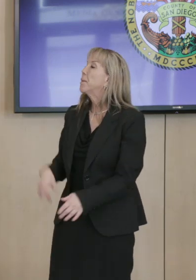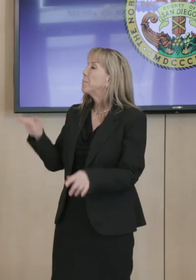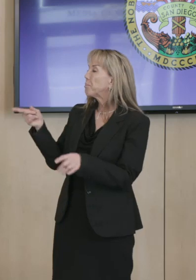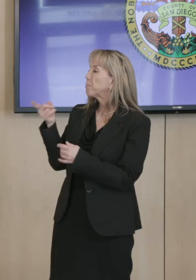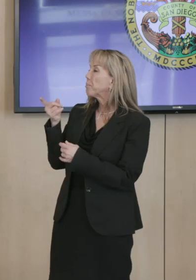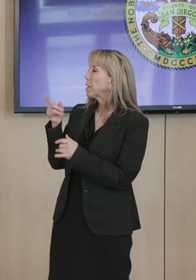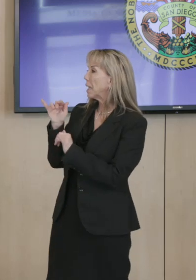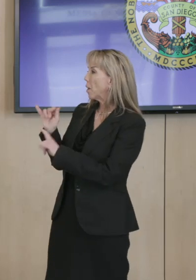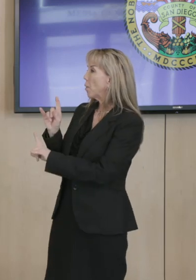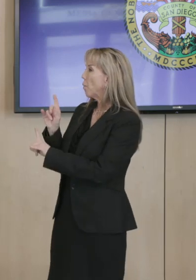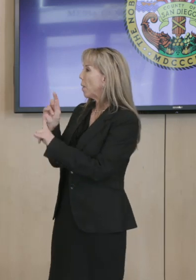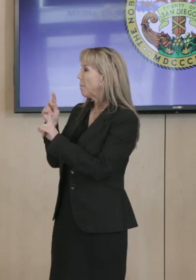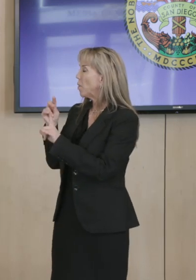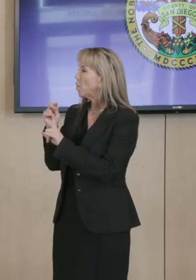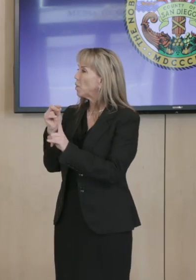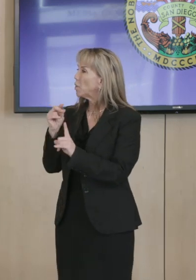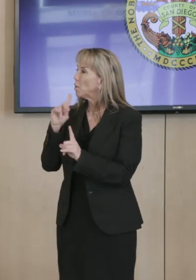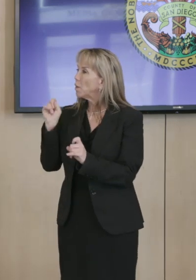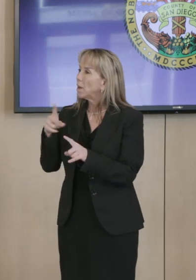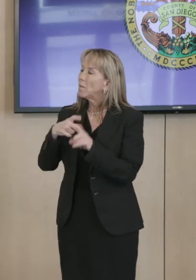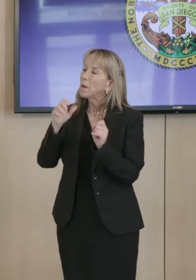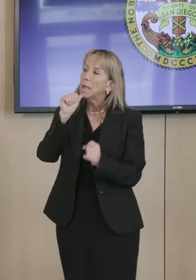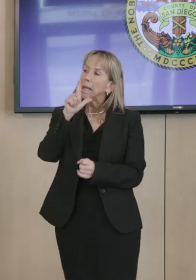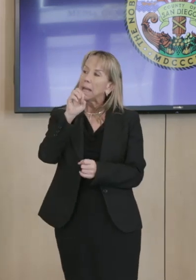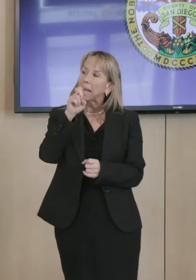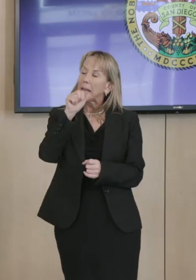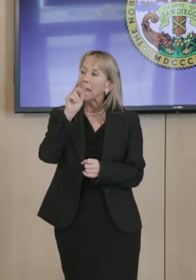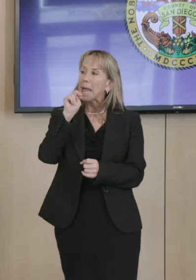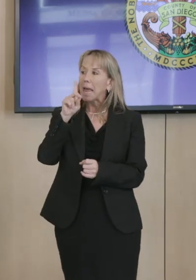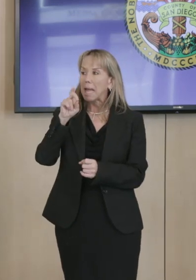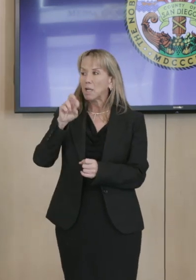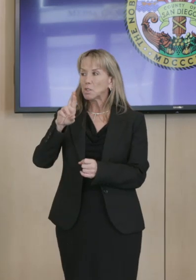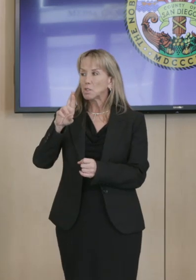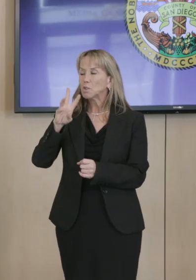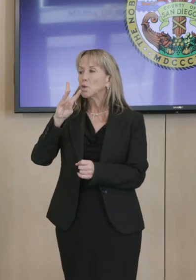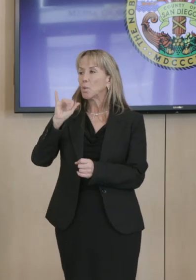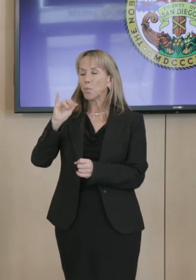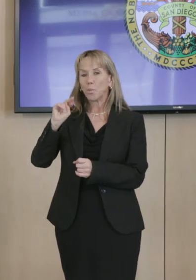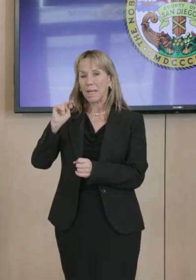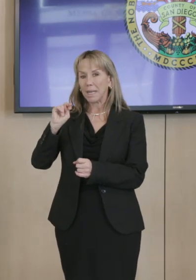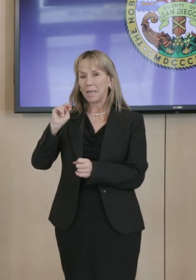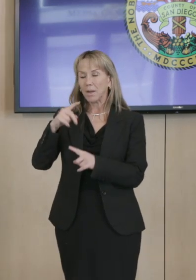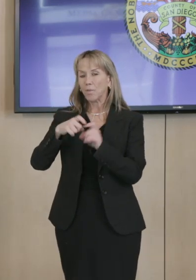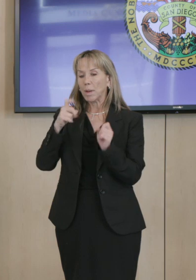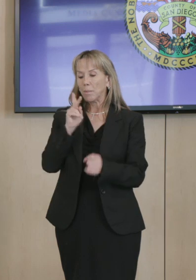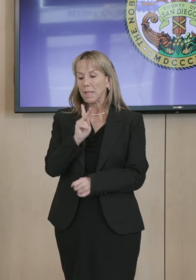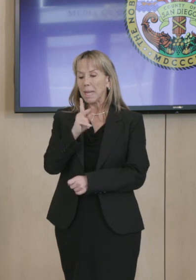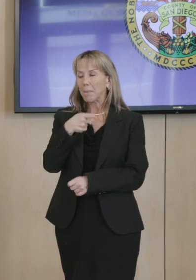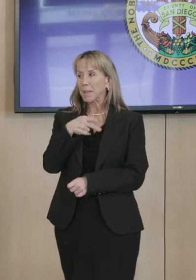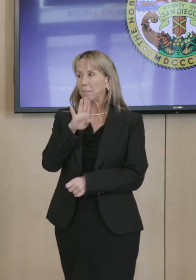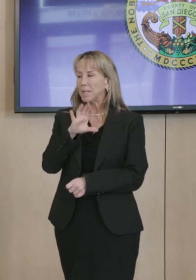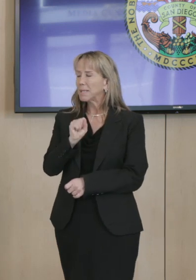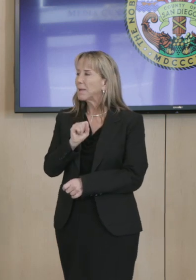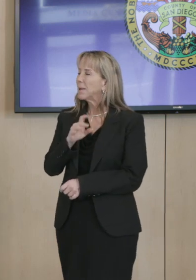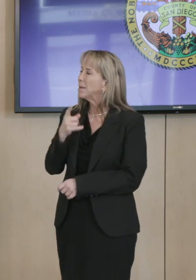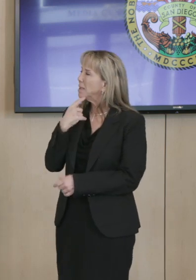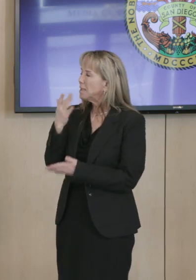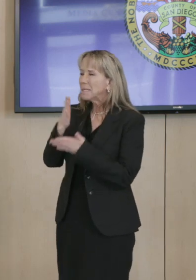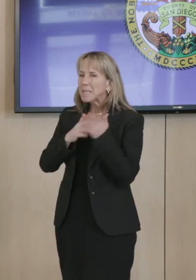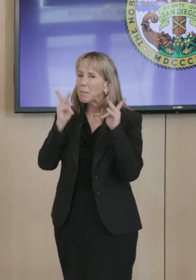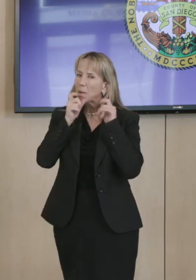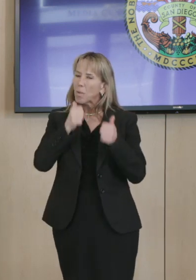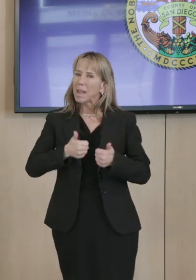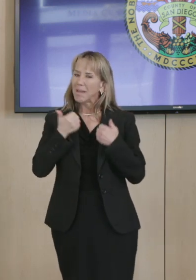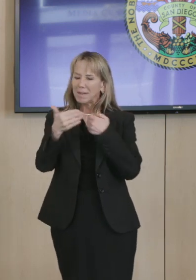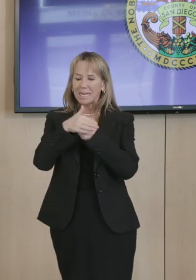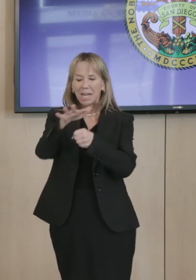Have you stay there and help me with this next question from Alexander Wynn from KPBS. Some residents around the Balboa Park area are wondering